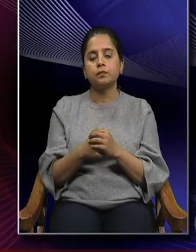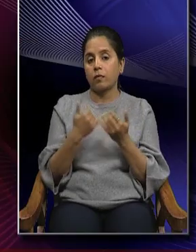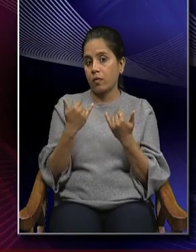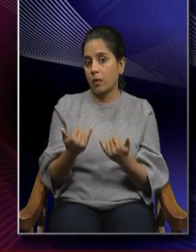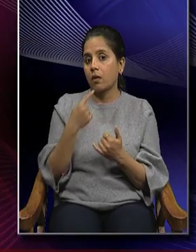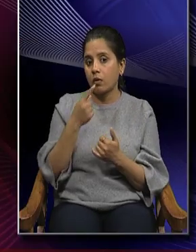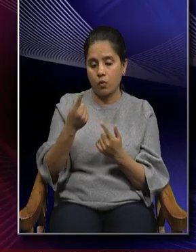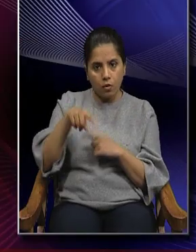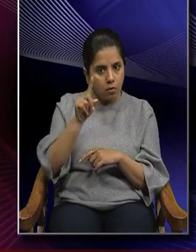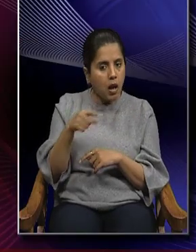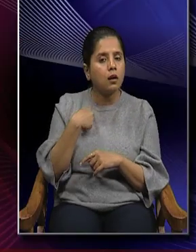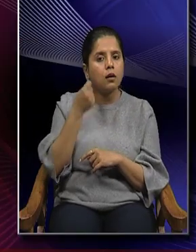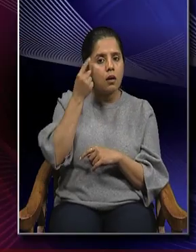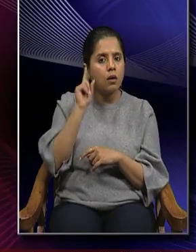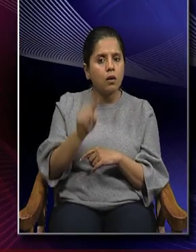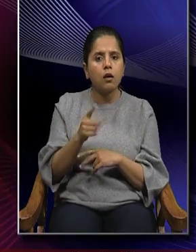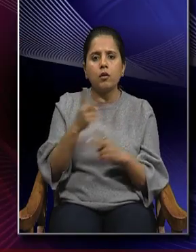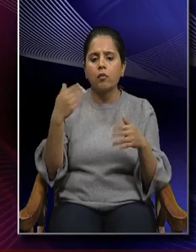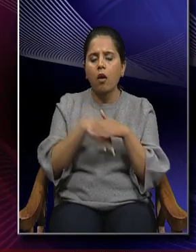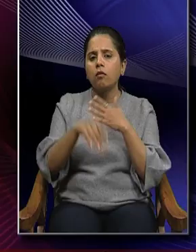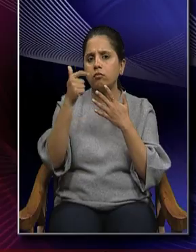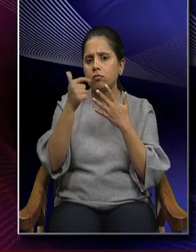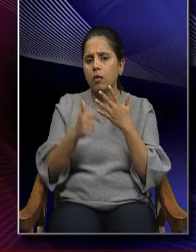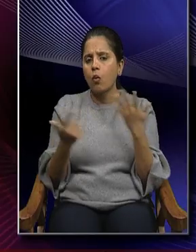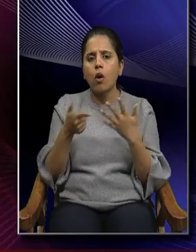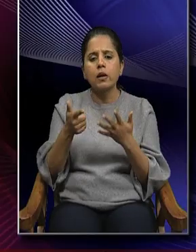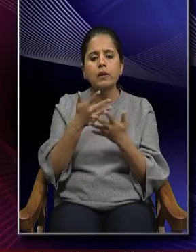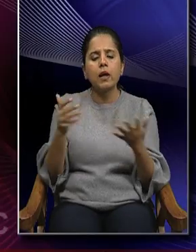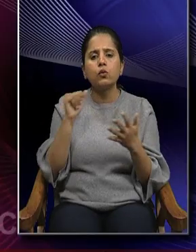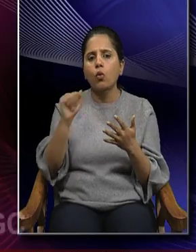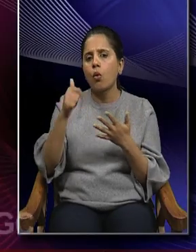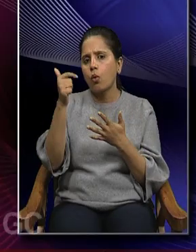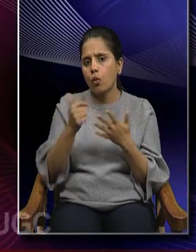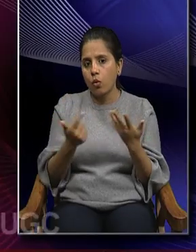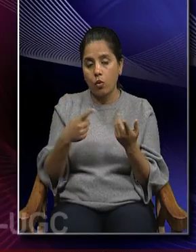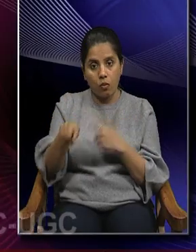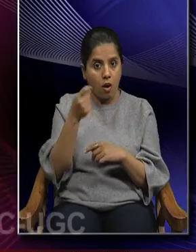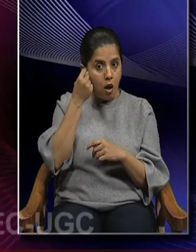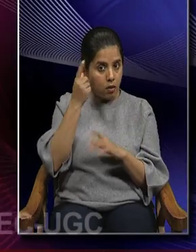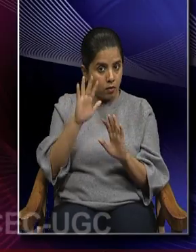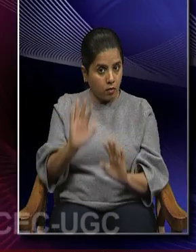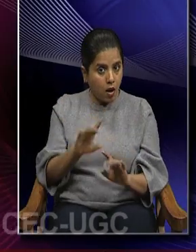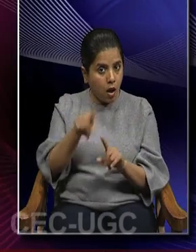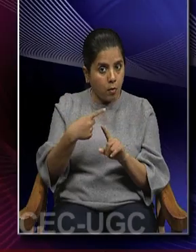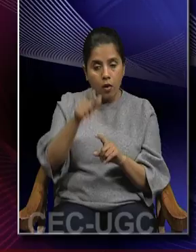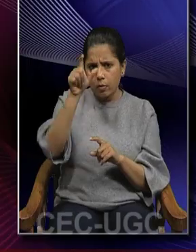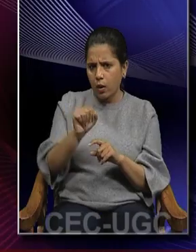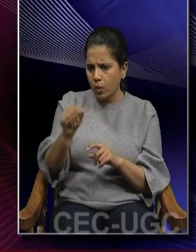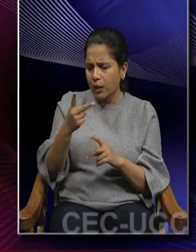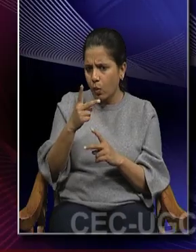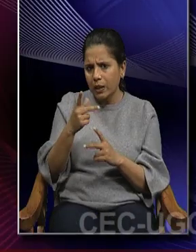Now, we should understand what are the characteristics of a product mix. Having understood about the individual